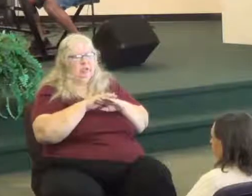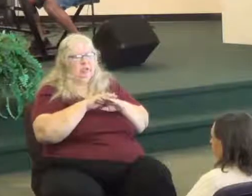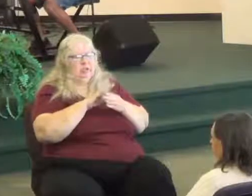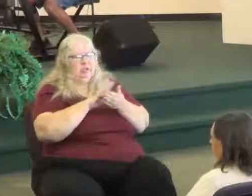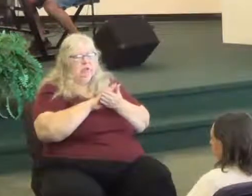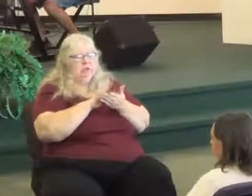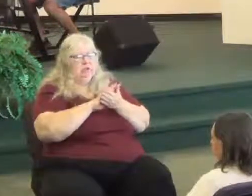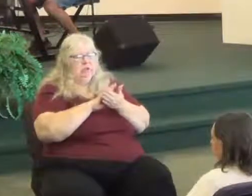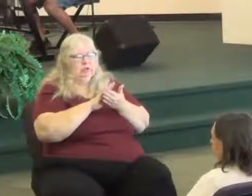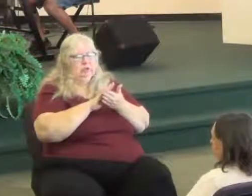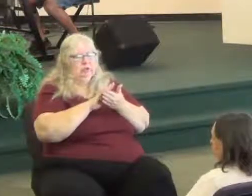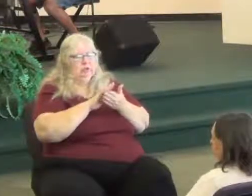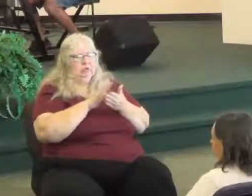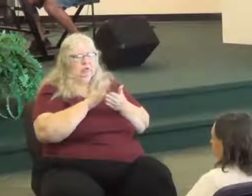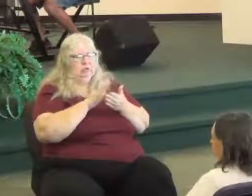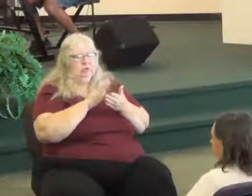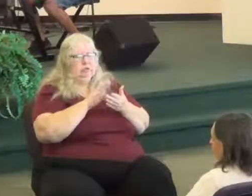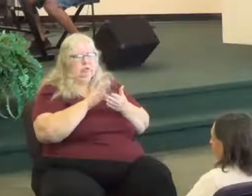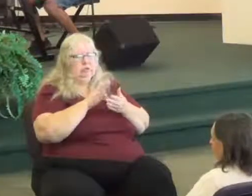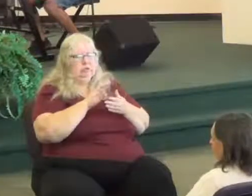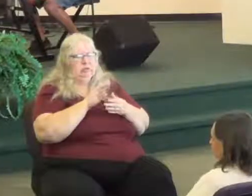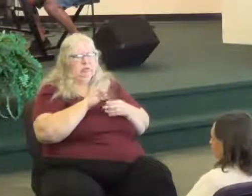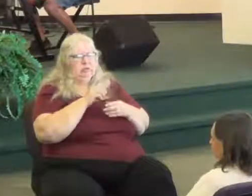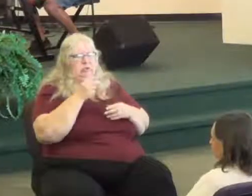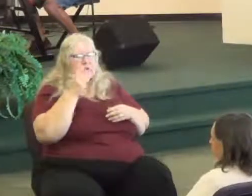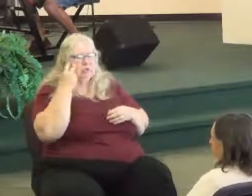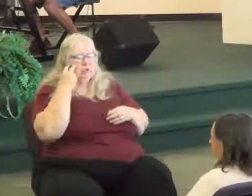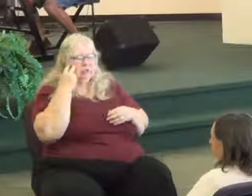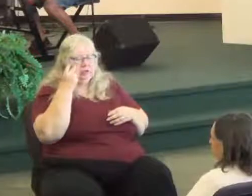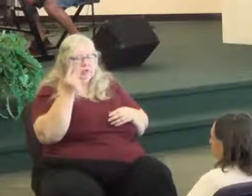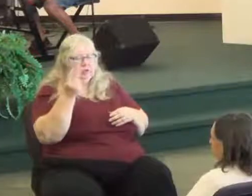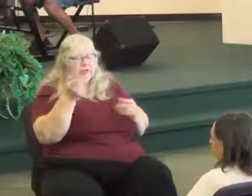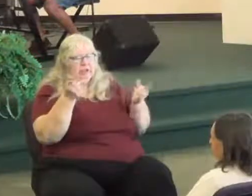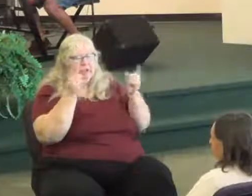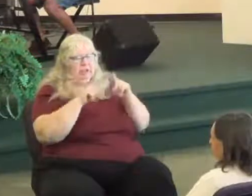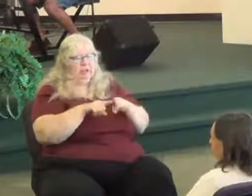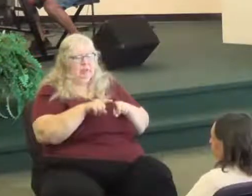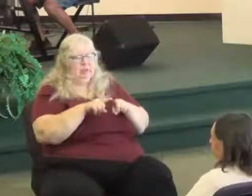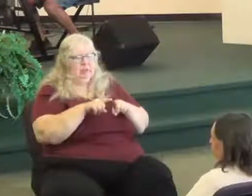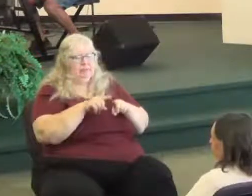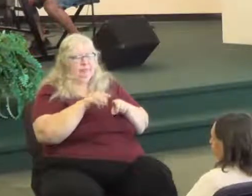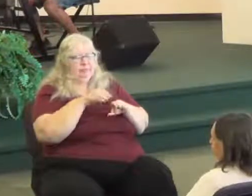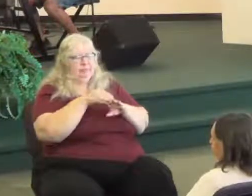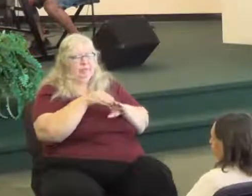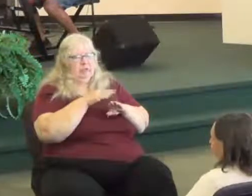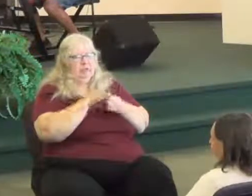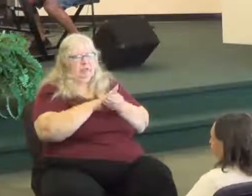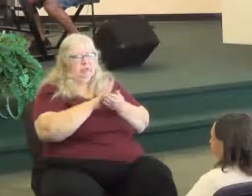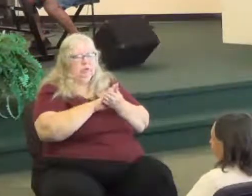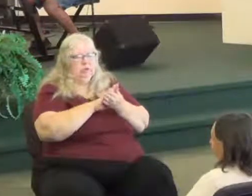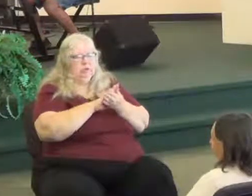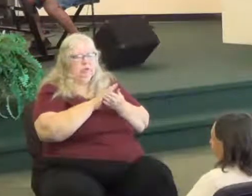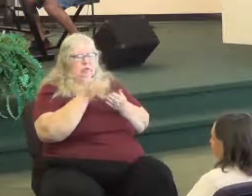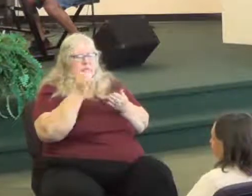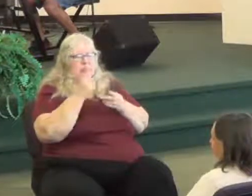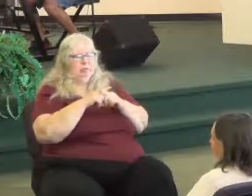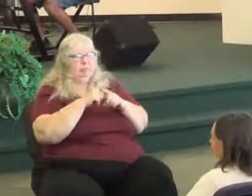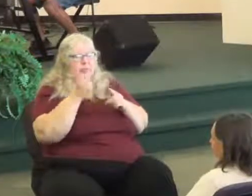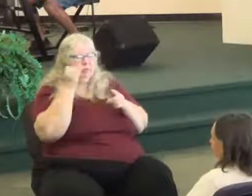place. You can hear it and see it. But if you feel like you want to mark something, just mark